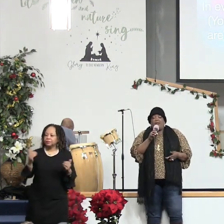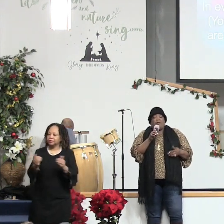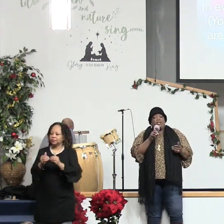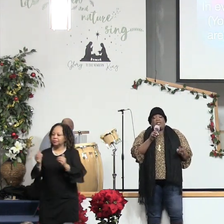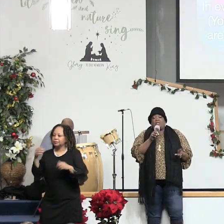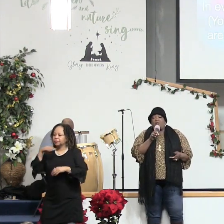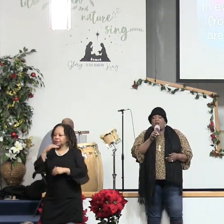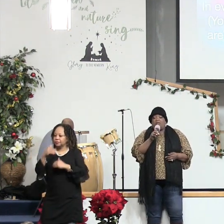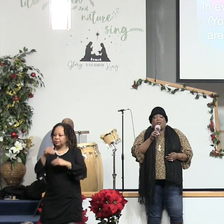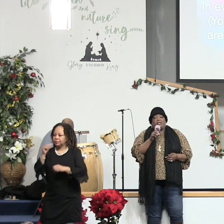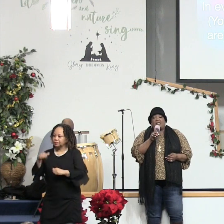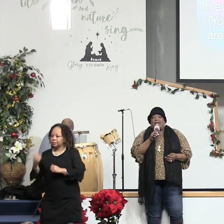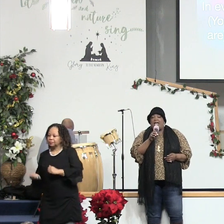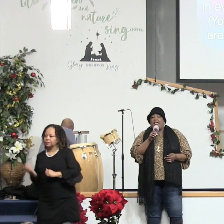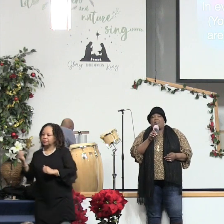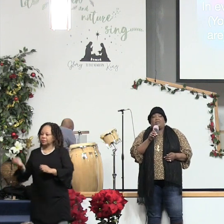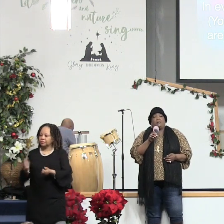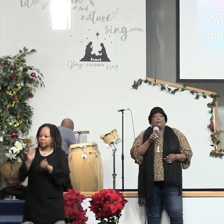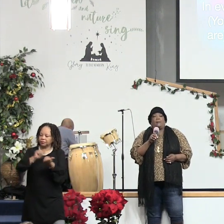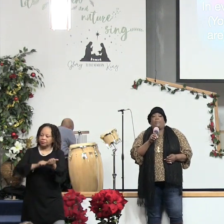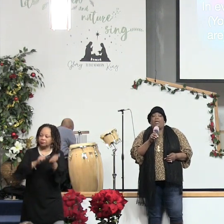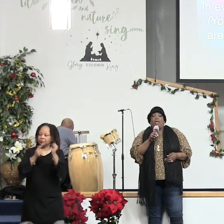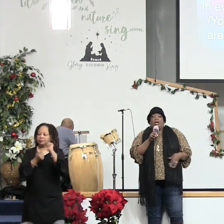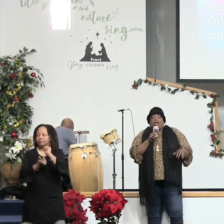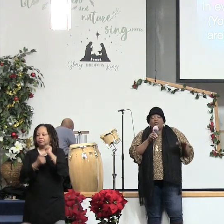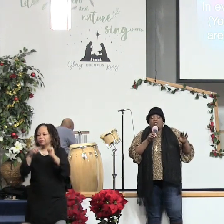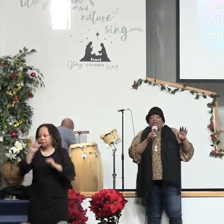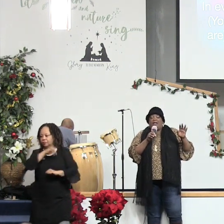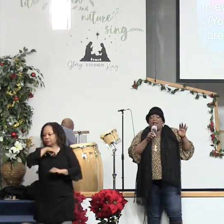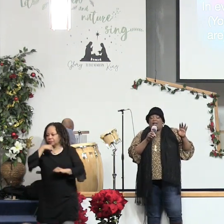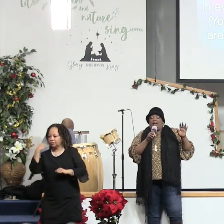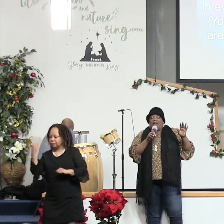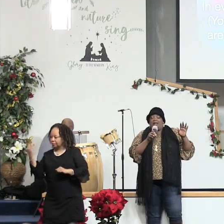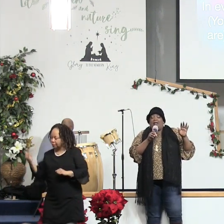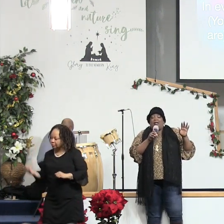In every circumstance, say to you all,